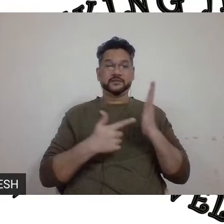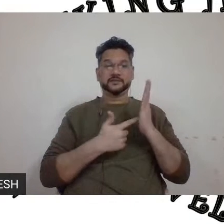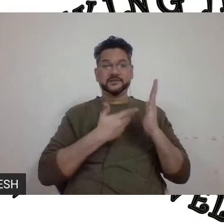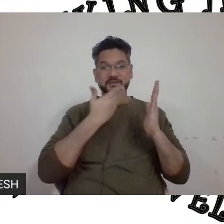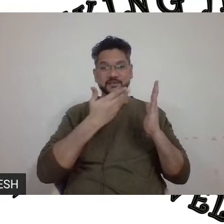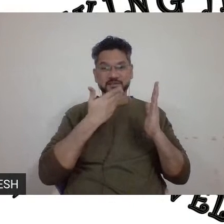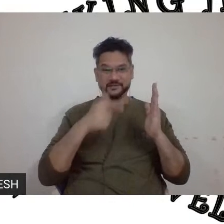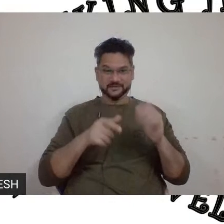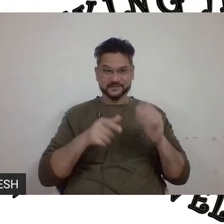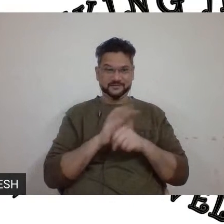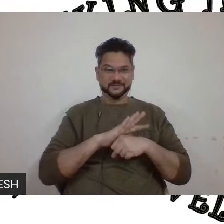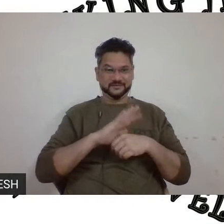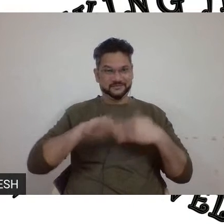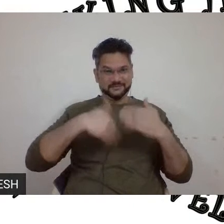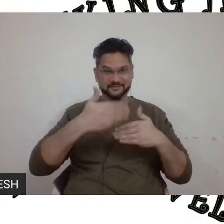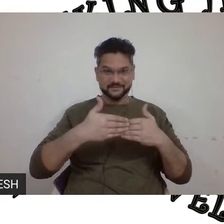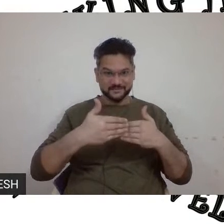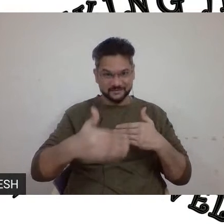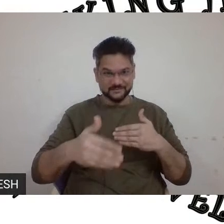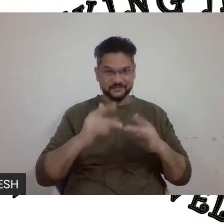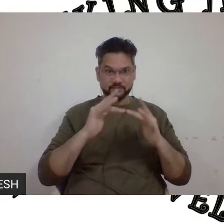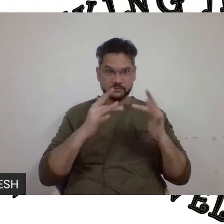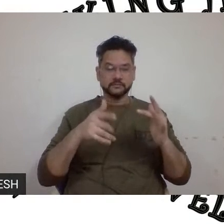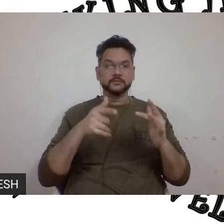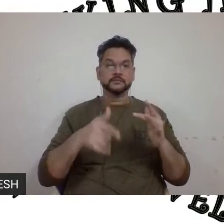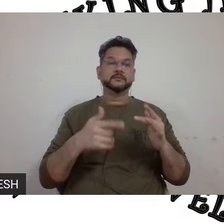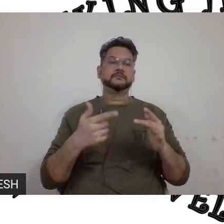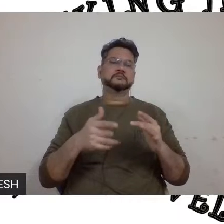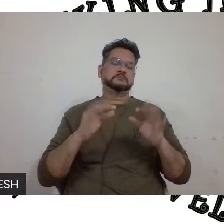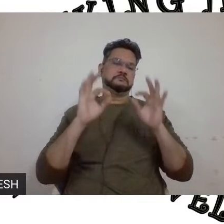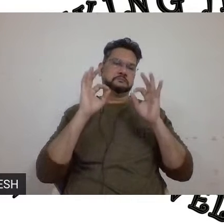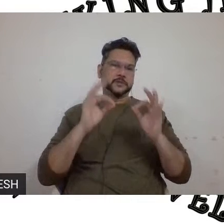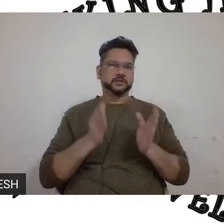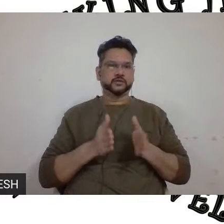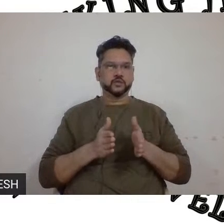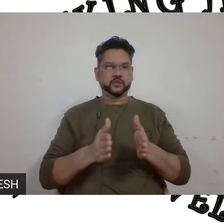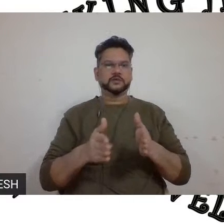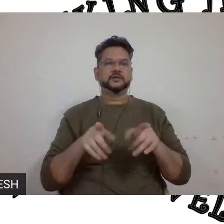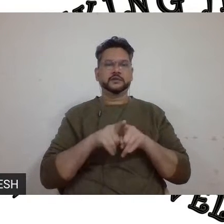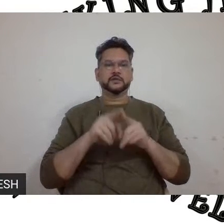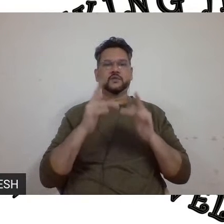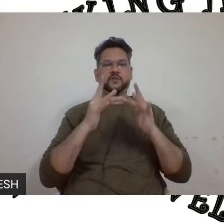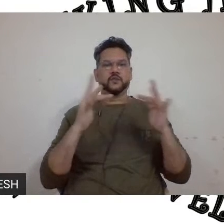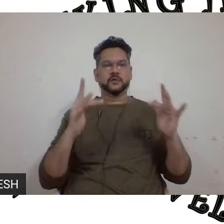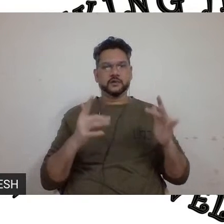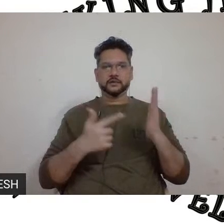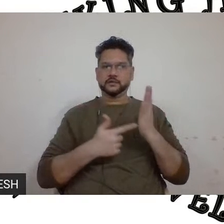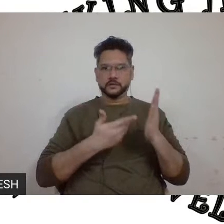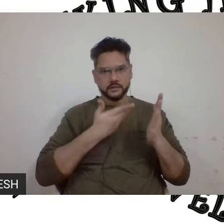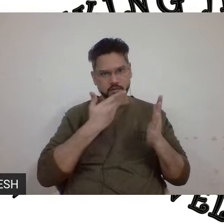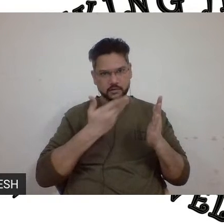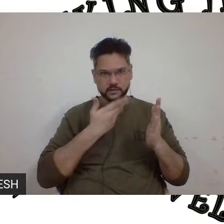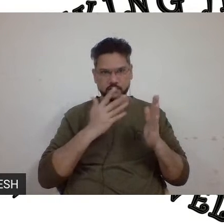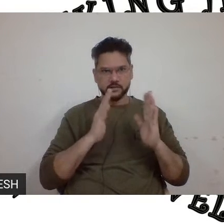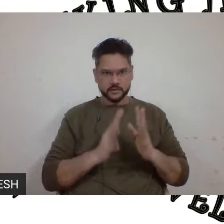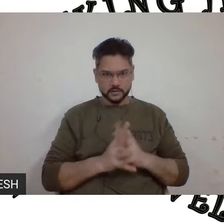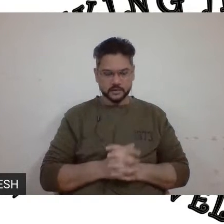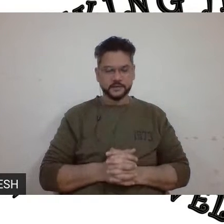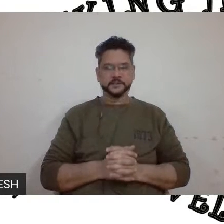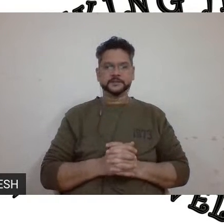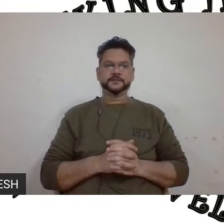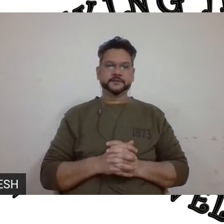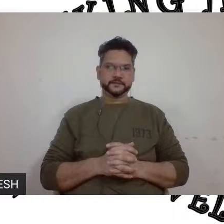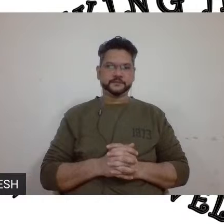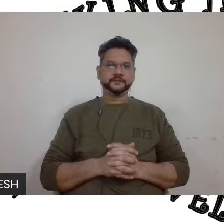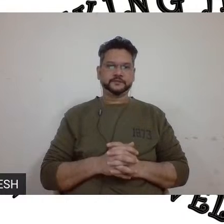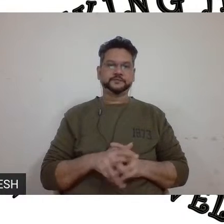has been considered as one of the best practices um, in the disability